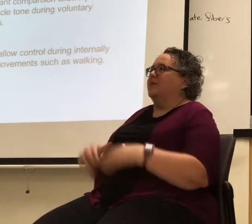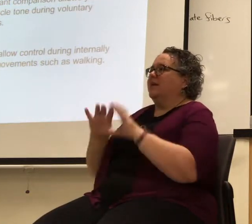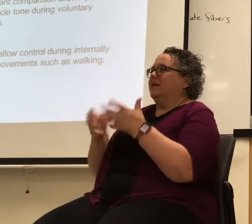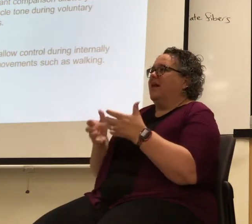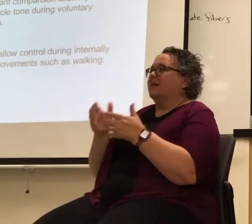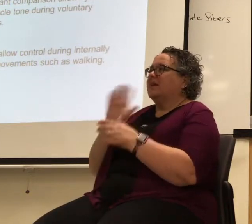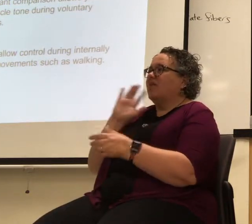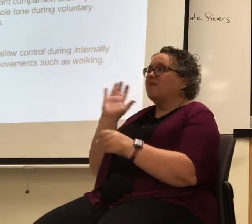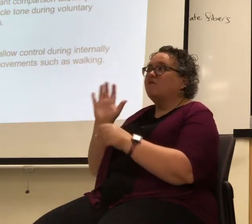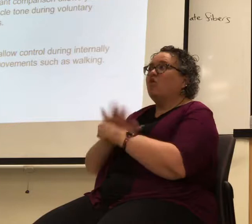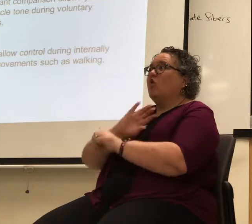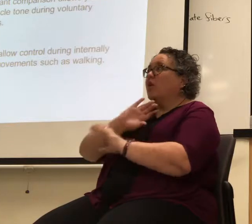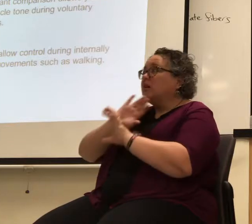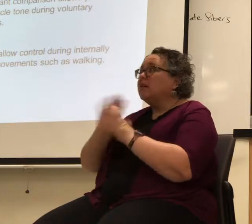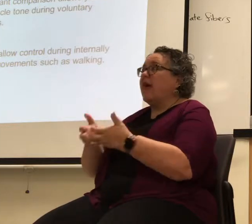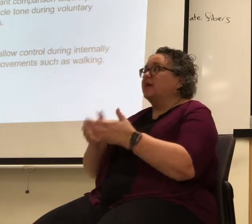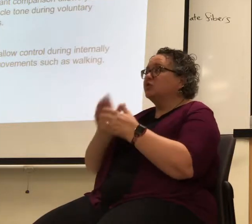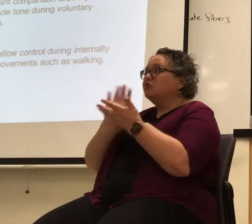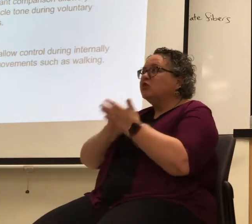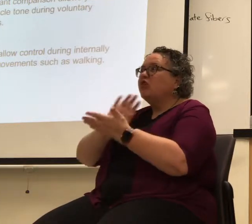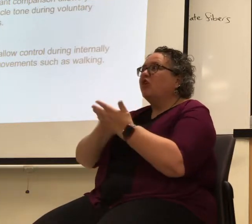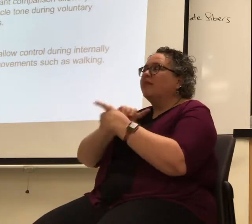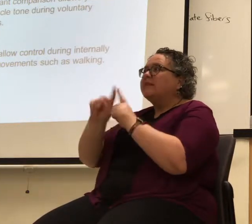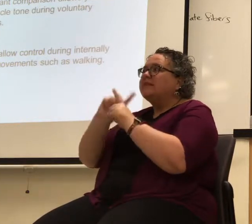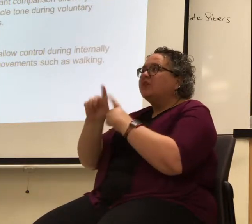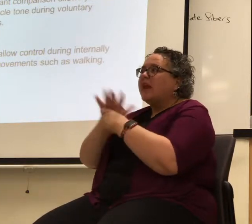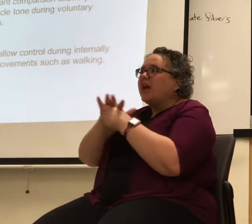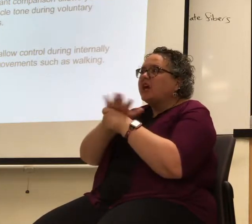brain and different things that they do.